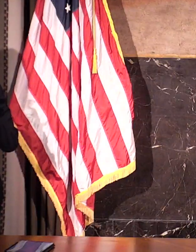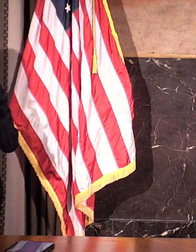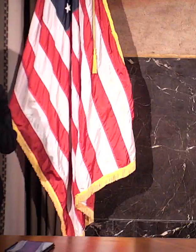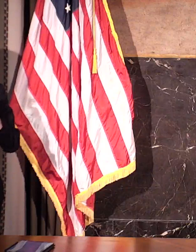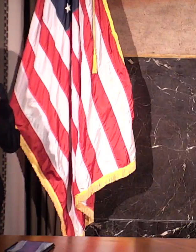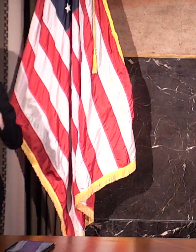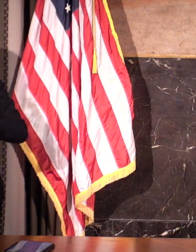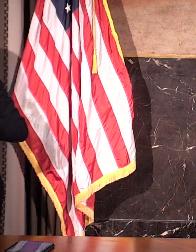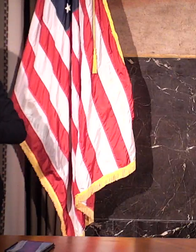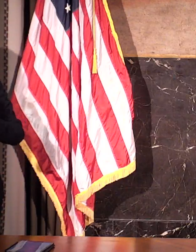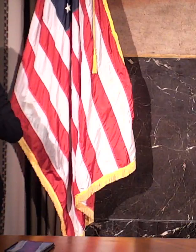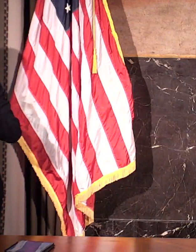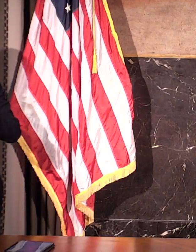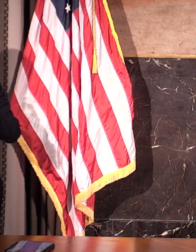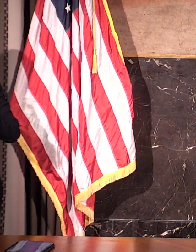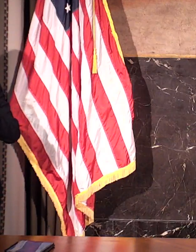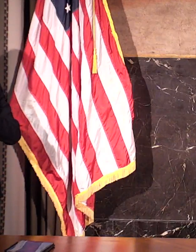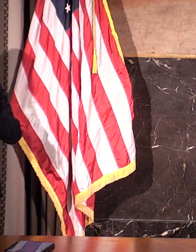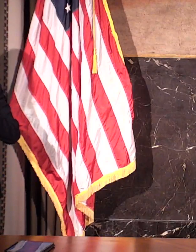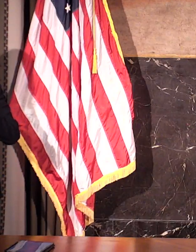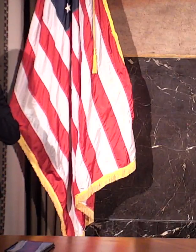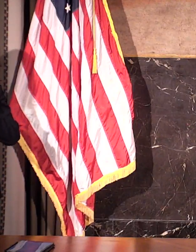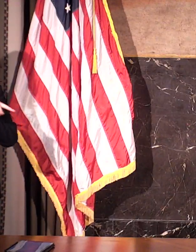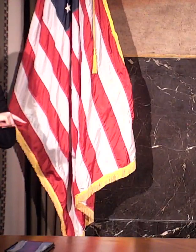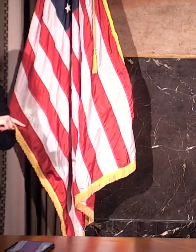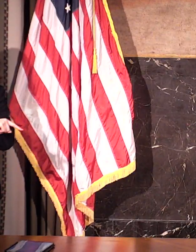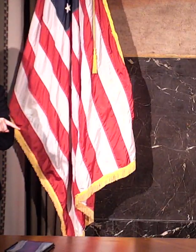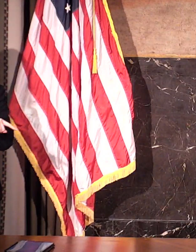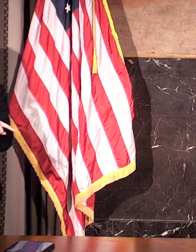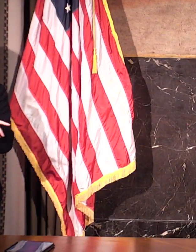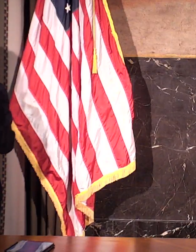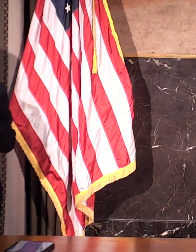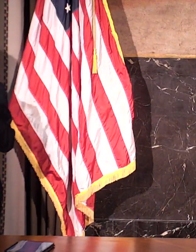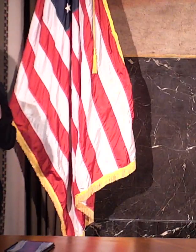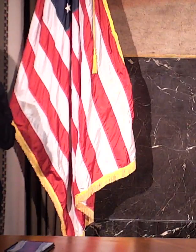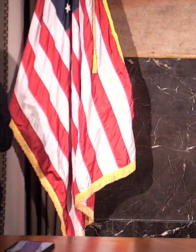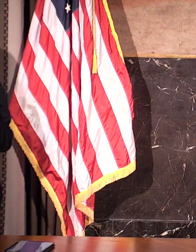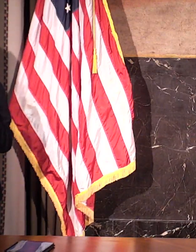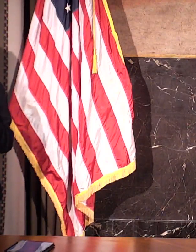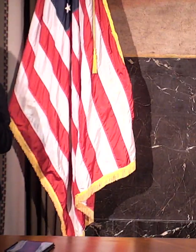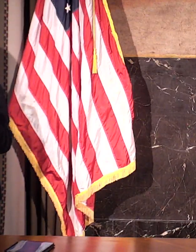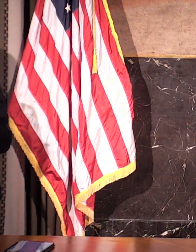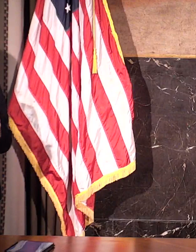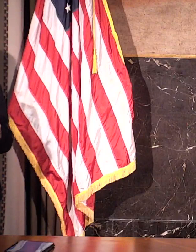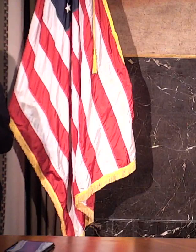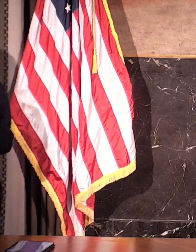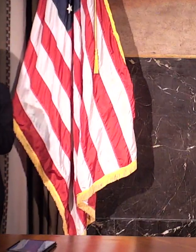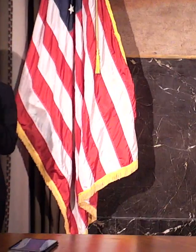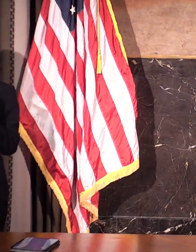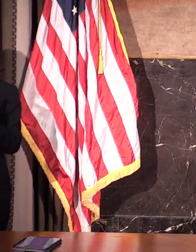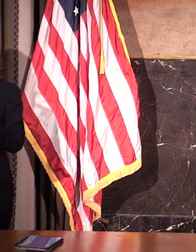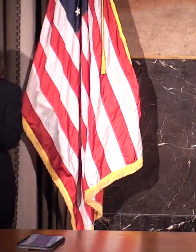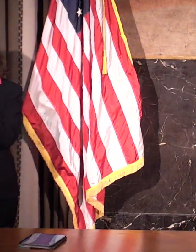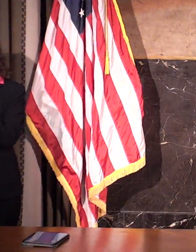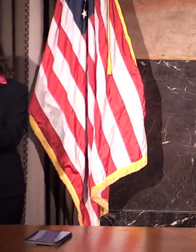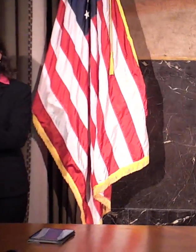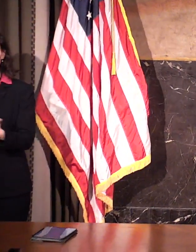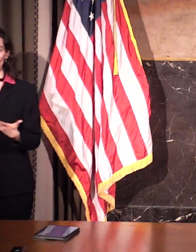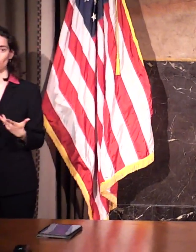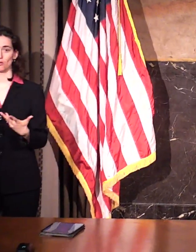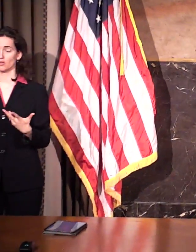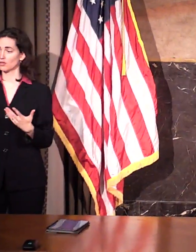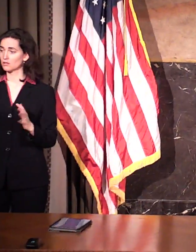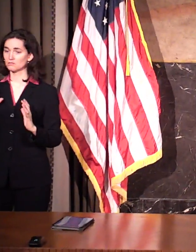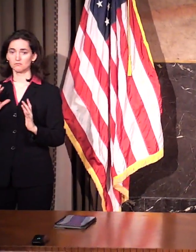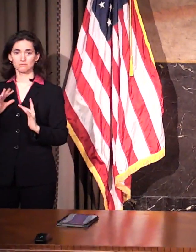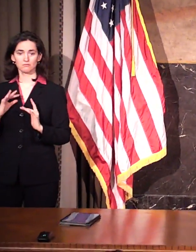improved because of the work that's taken place out there and people following mitigation measures and abiding by the